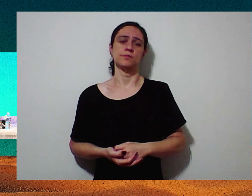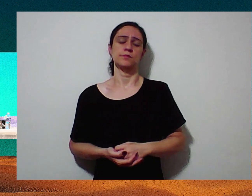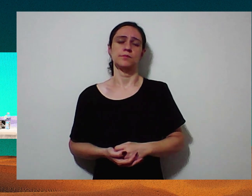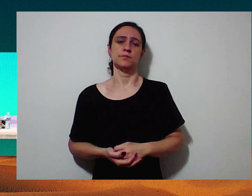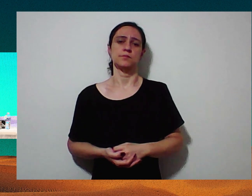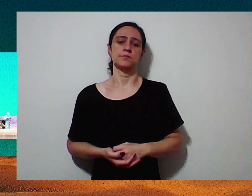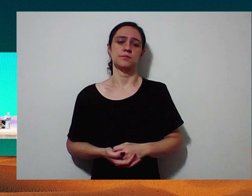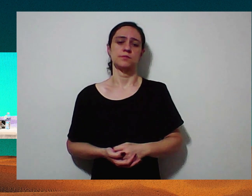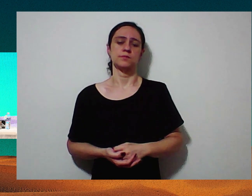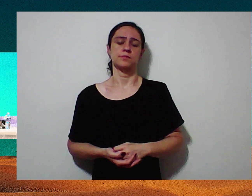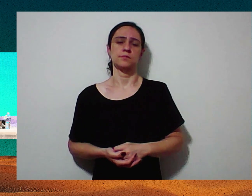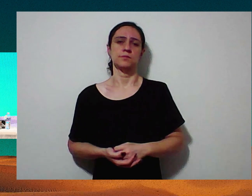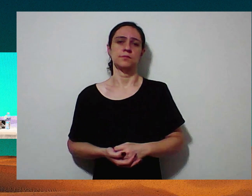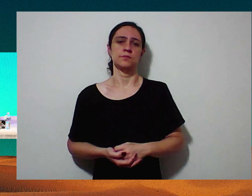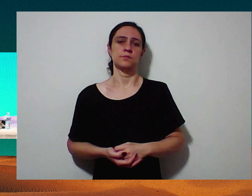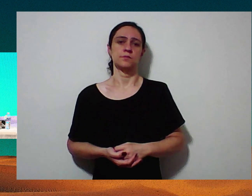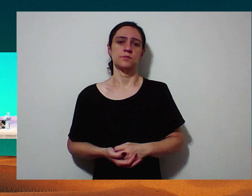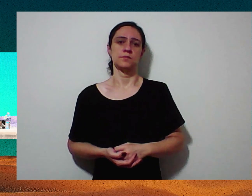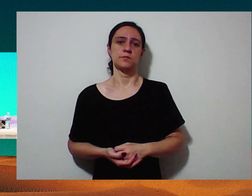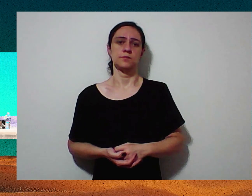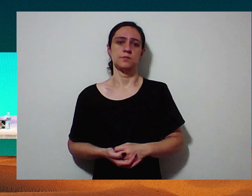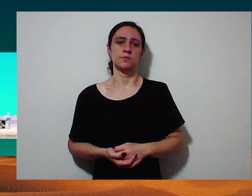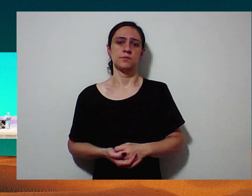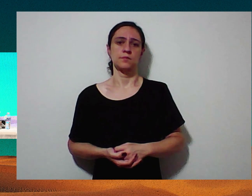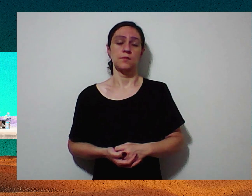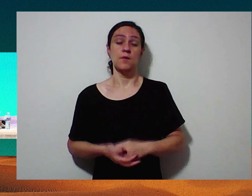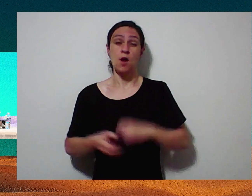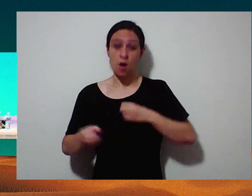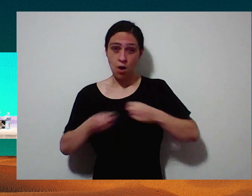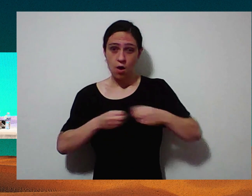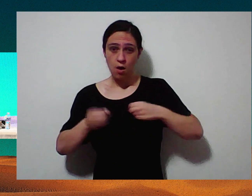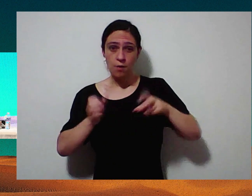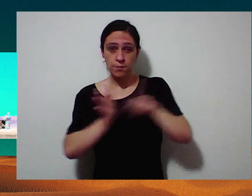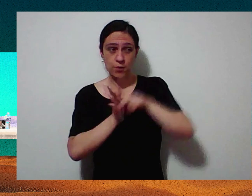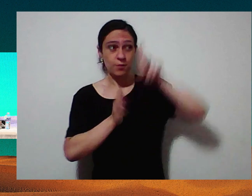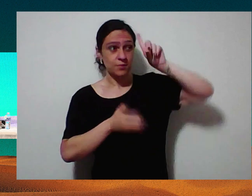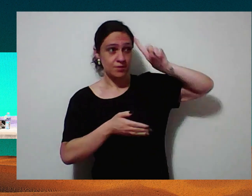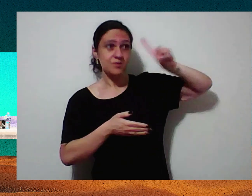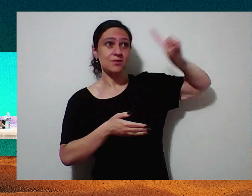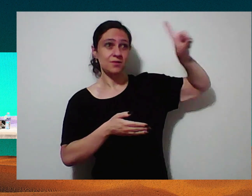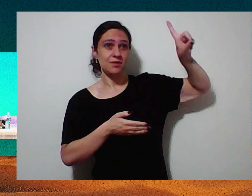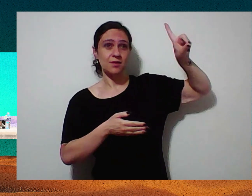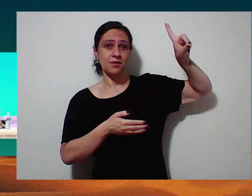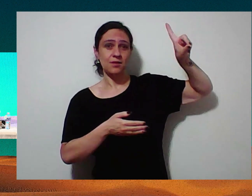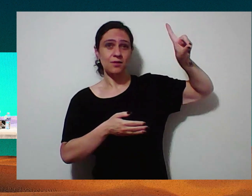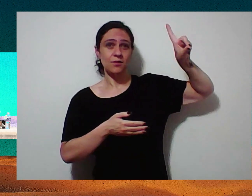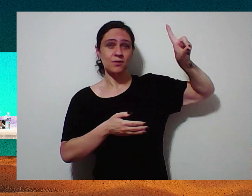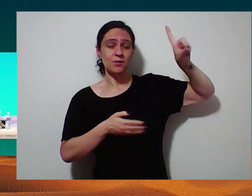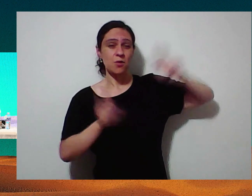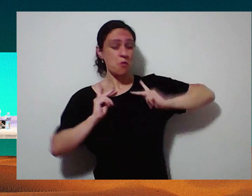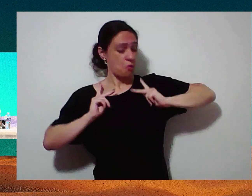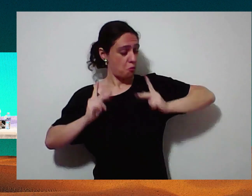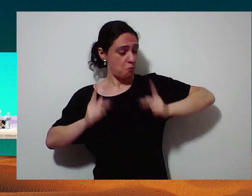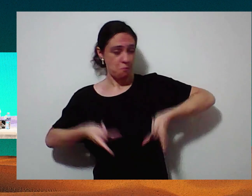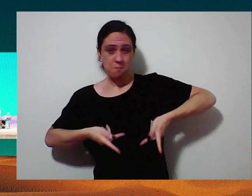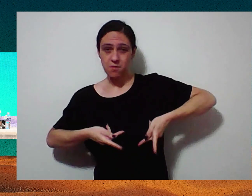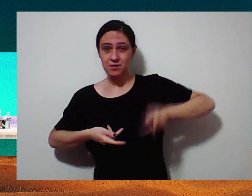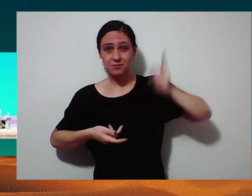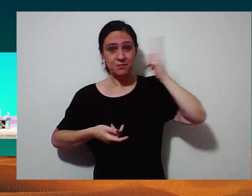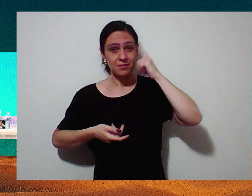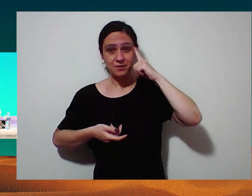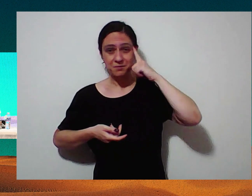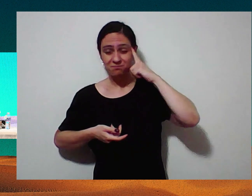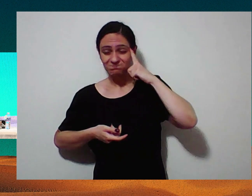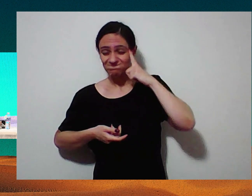lot. Irmãos, para fazer a obra de Deus, não vem pelo pensamento humano. Saints, to do the work of God is not through